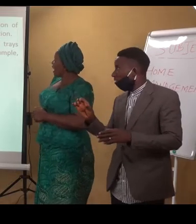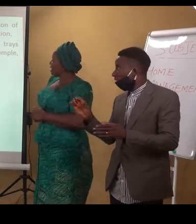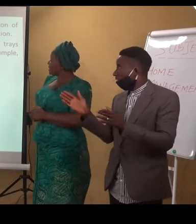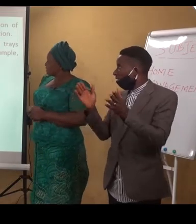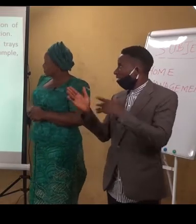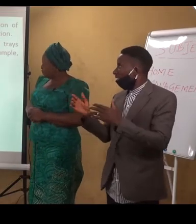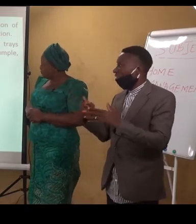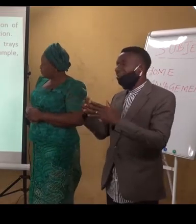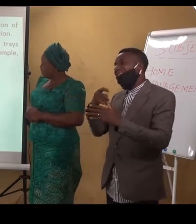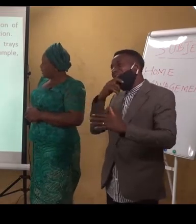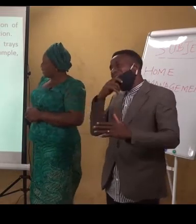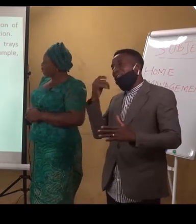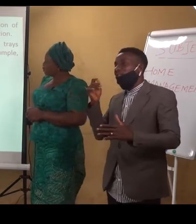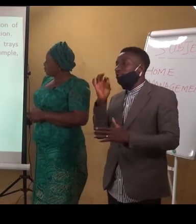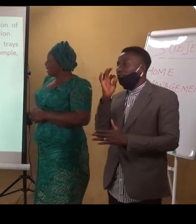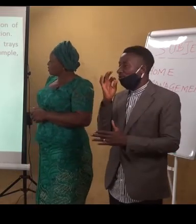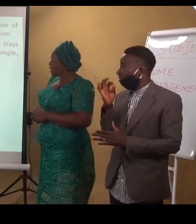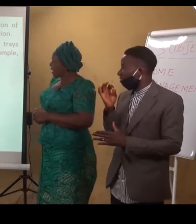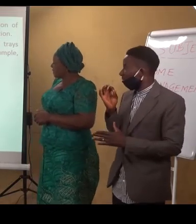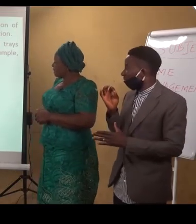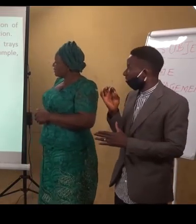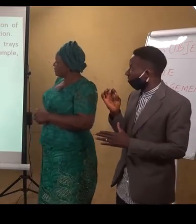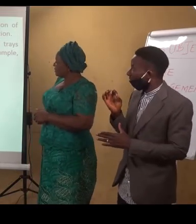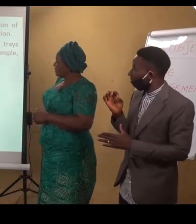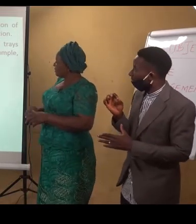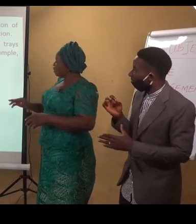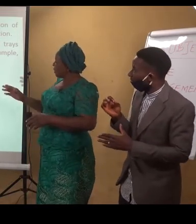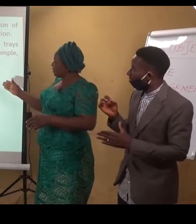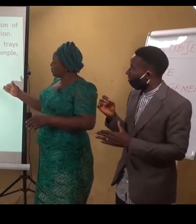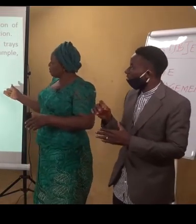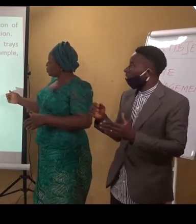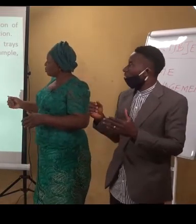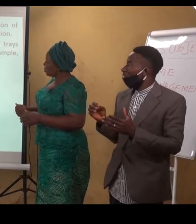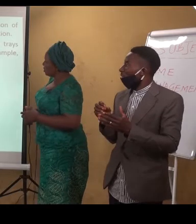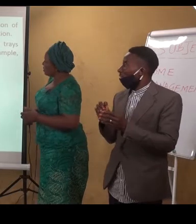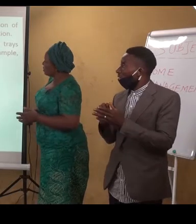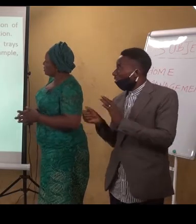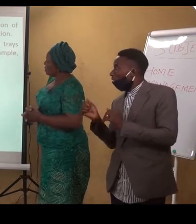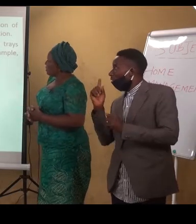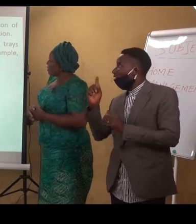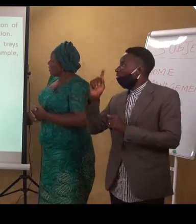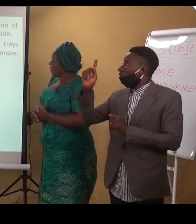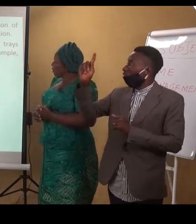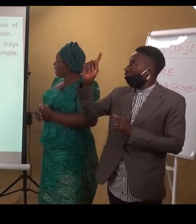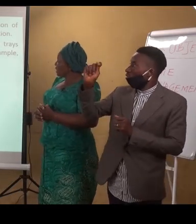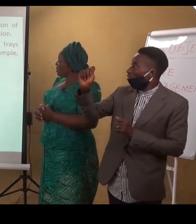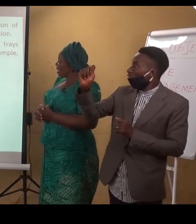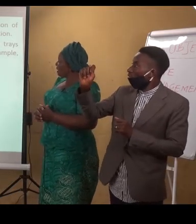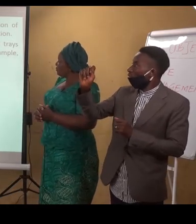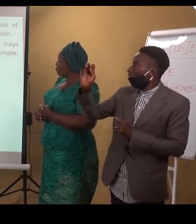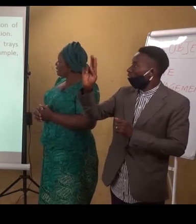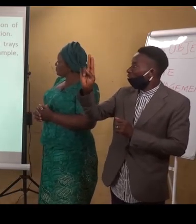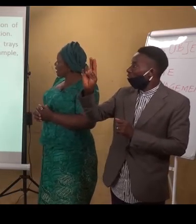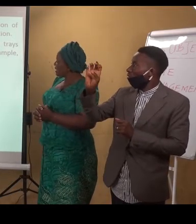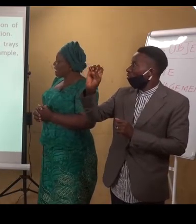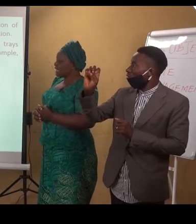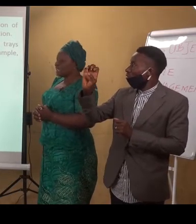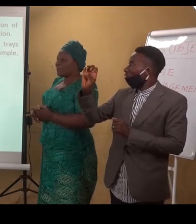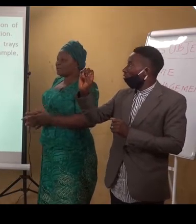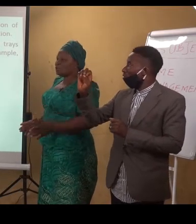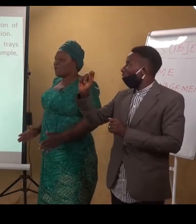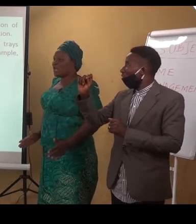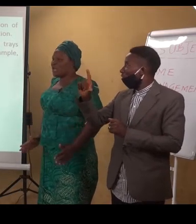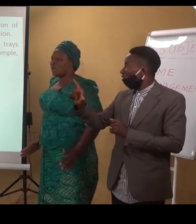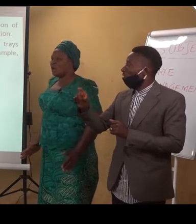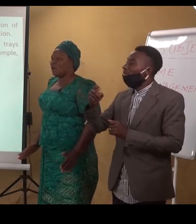which dries the food. Now, tunnel drying is the one in the picture here. In tunnel drying, the food is fed and